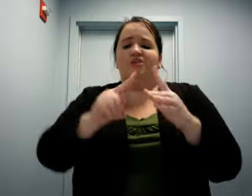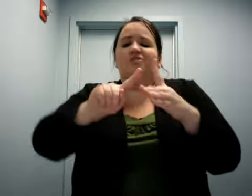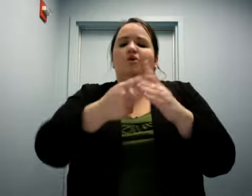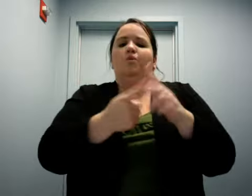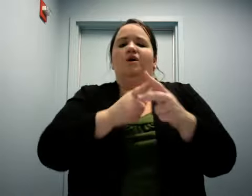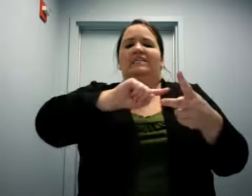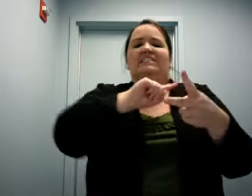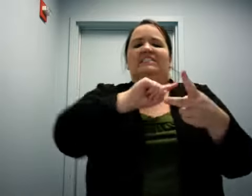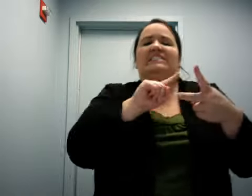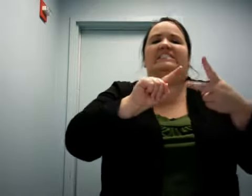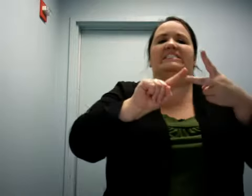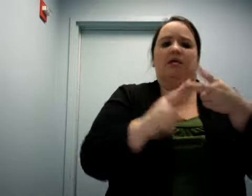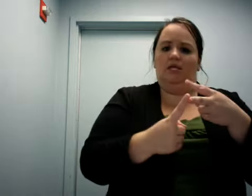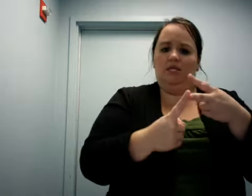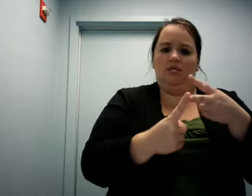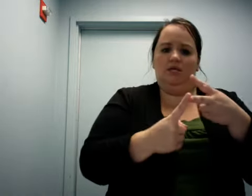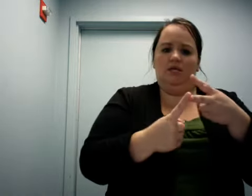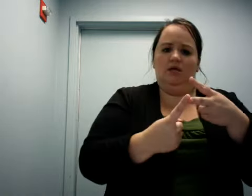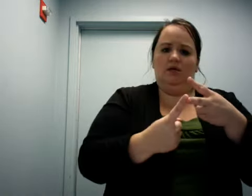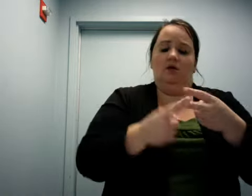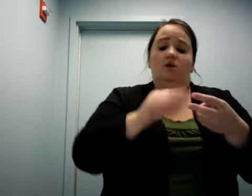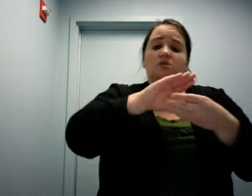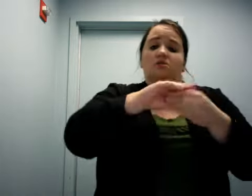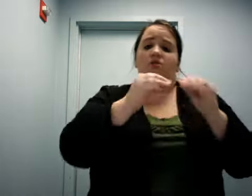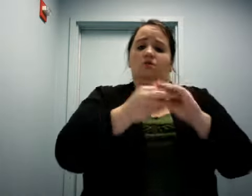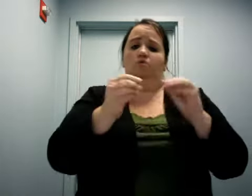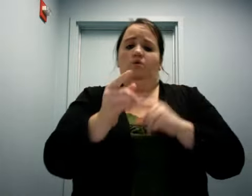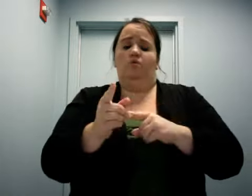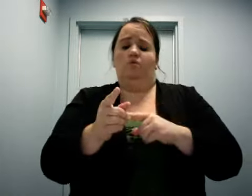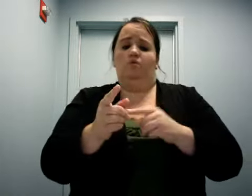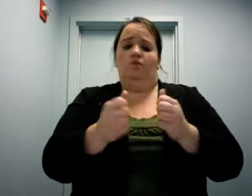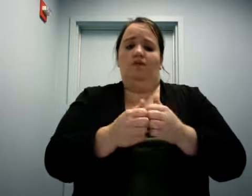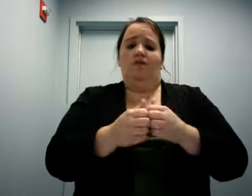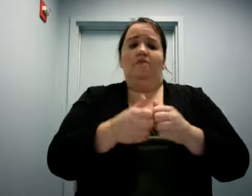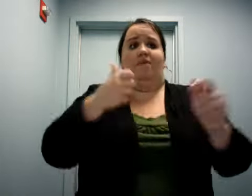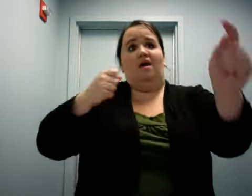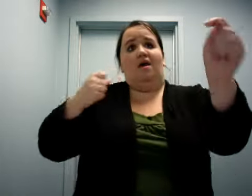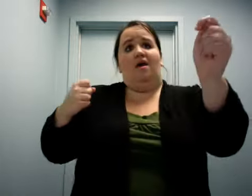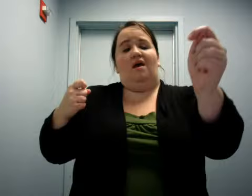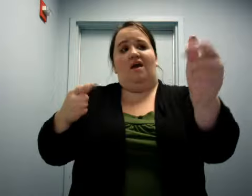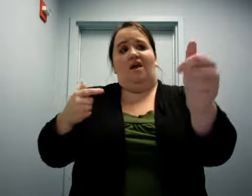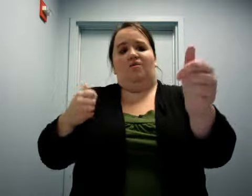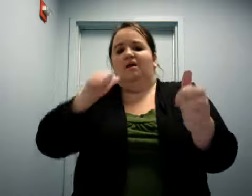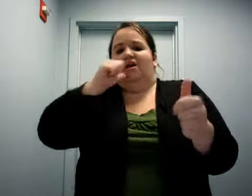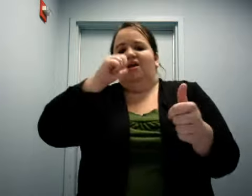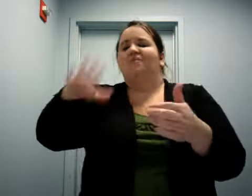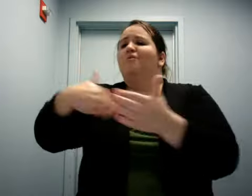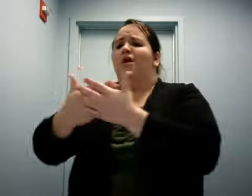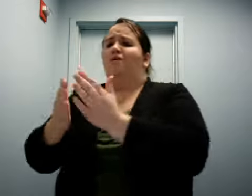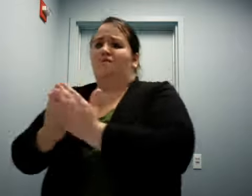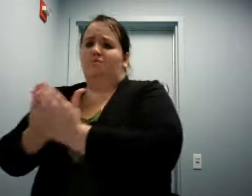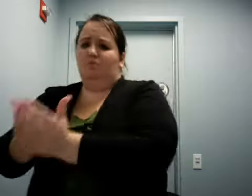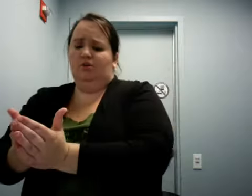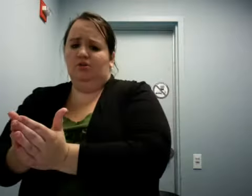Start the story with the arrows of the Native Americans, and not with the arrival of the British, and you have an entirely